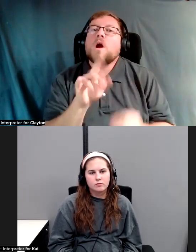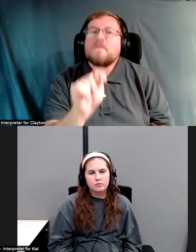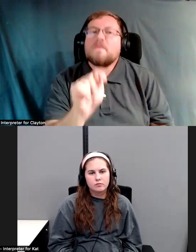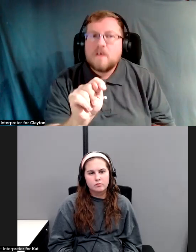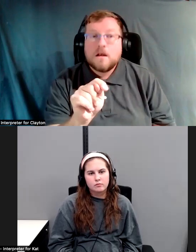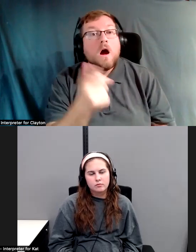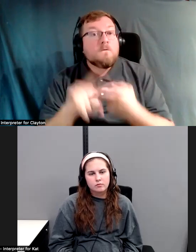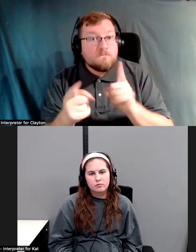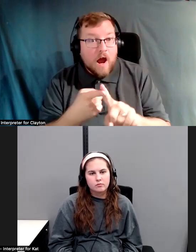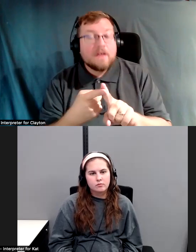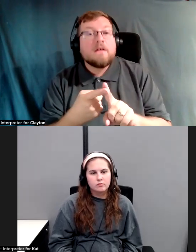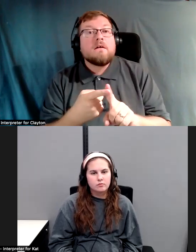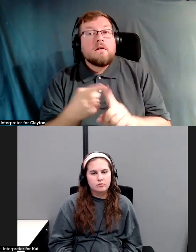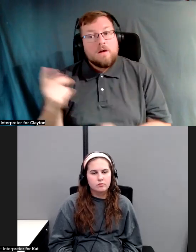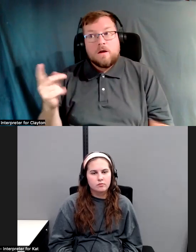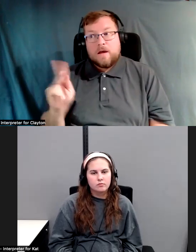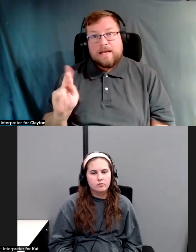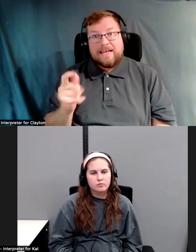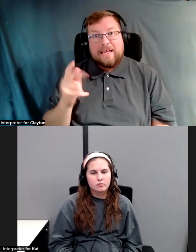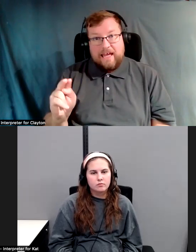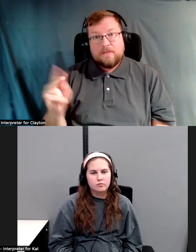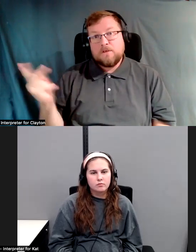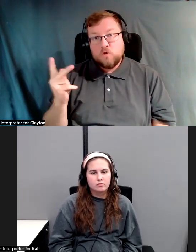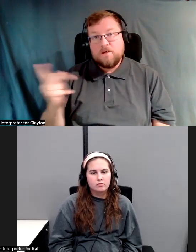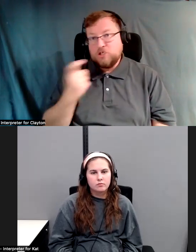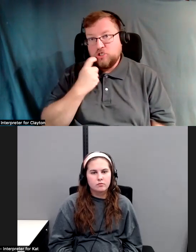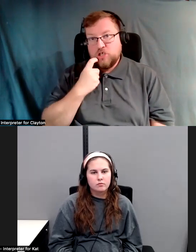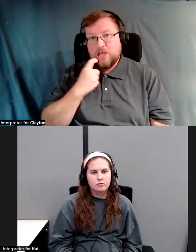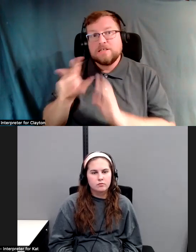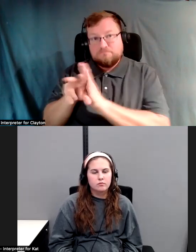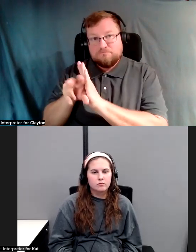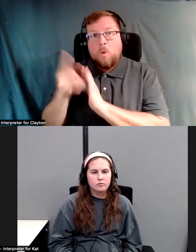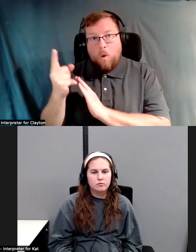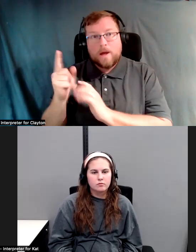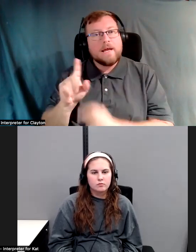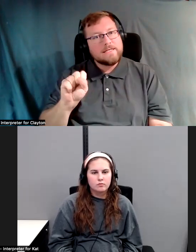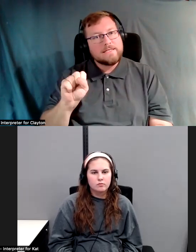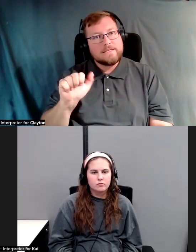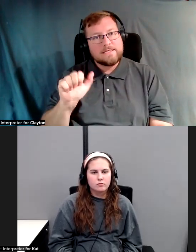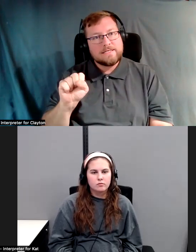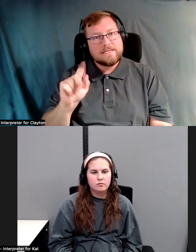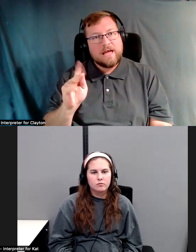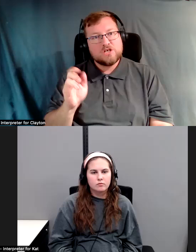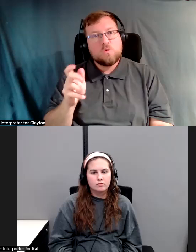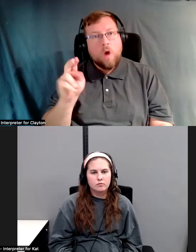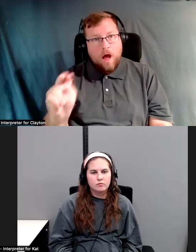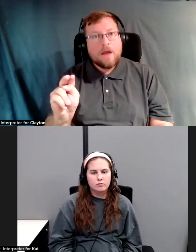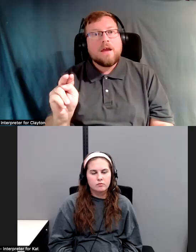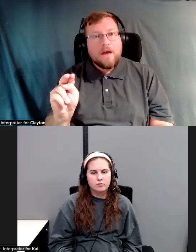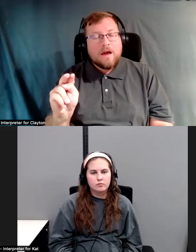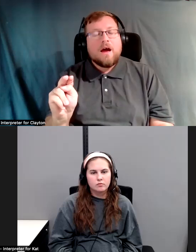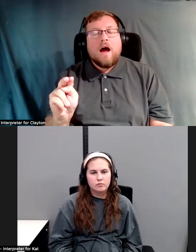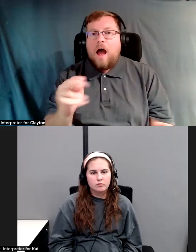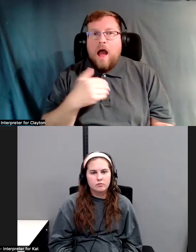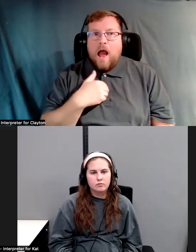and I just shot a Christmas movie in Saskatchewan up in Canada here. And I'm so bad at Celsius and Fahrenheit, but it was